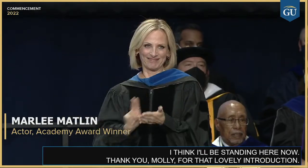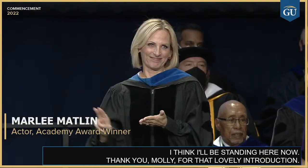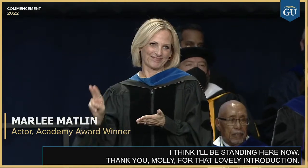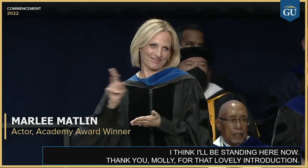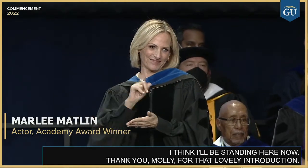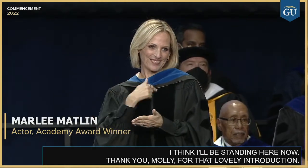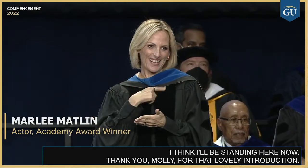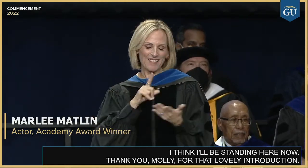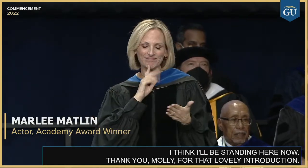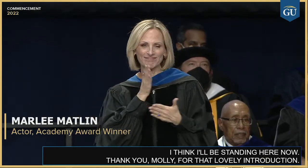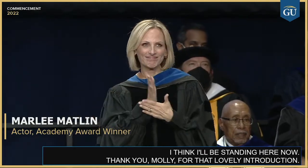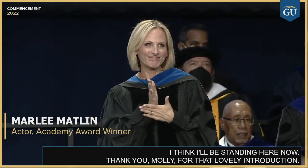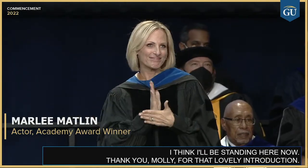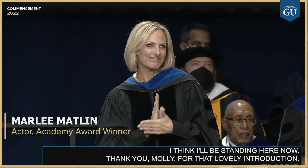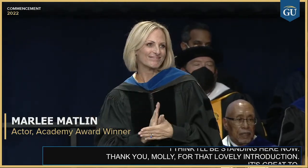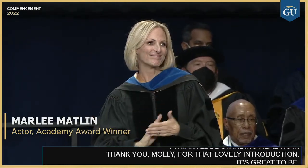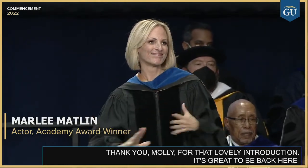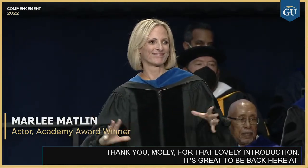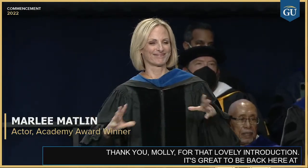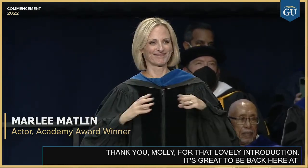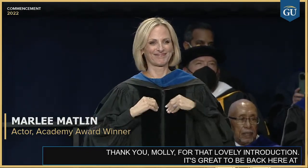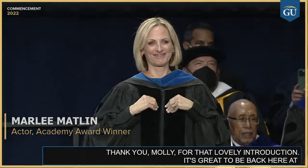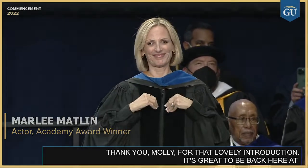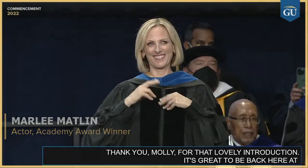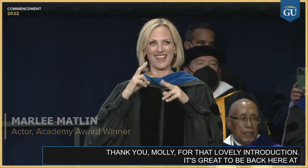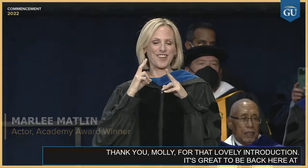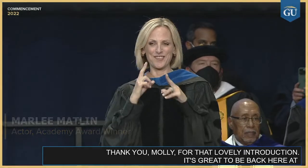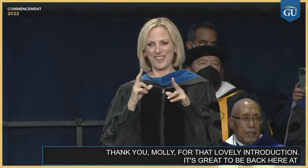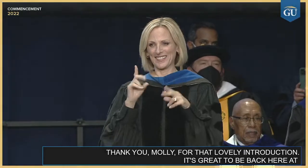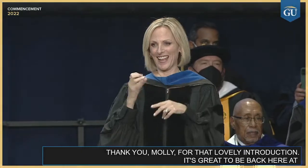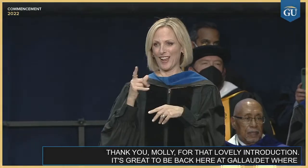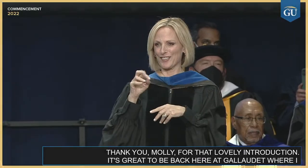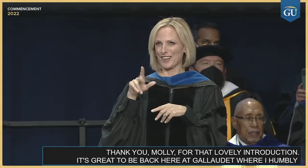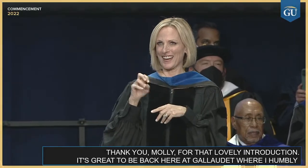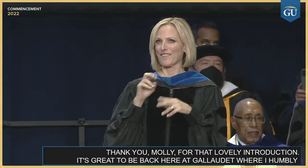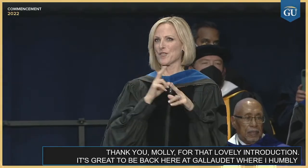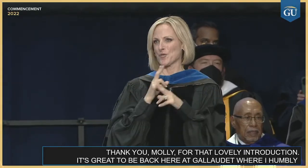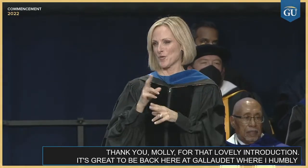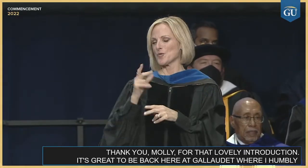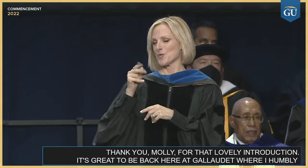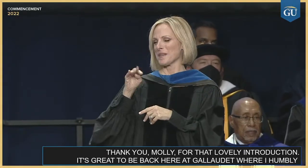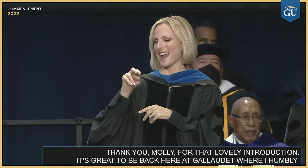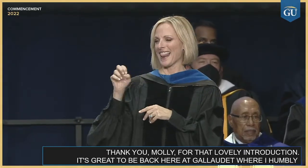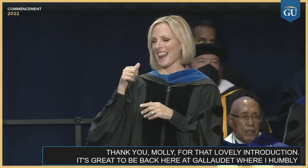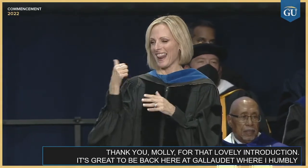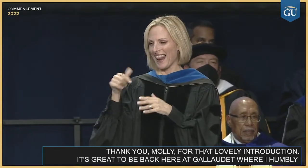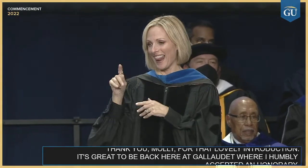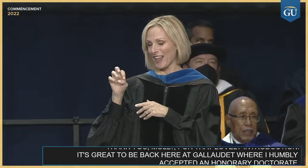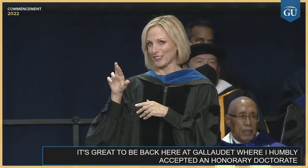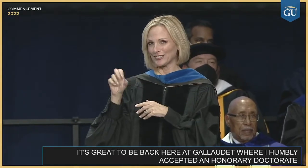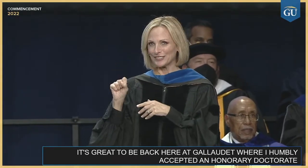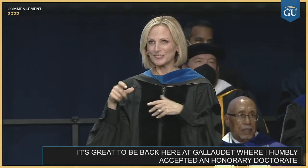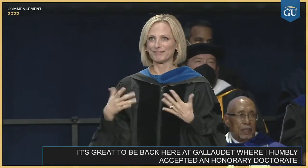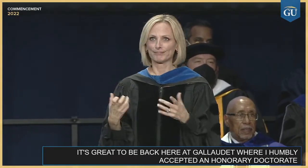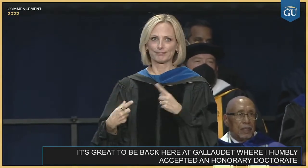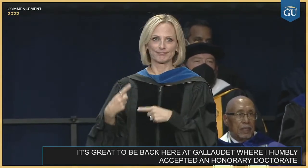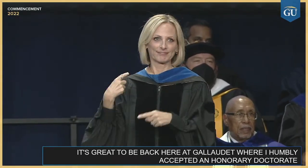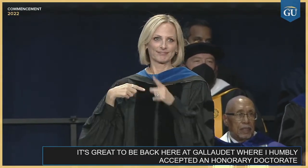at Gallaudet, where I humbly accepted an honorary doctorate of humane letters way back